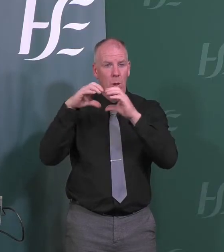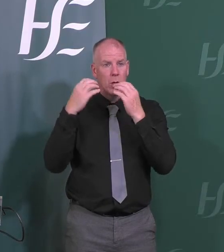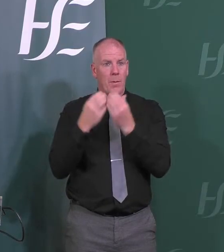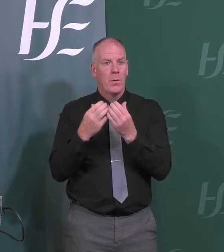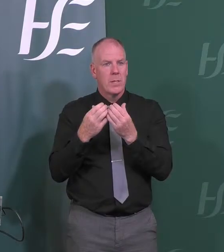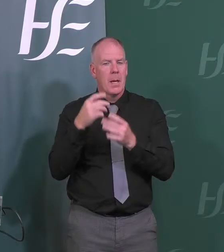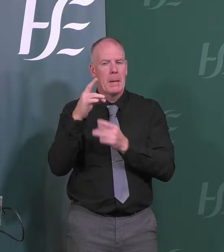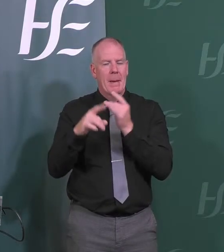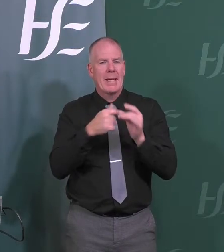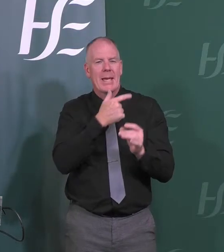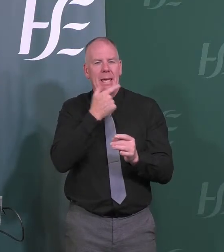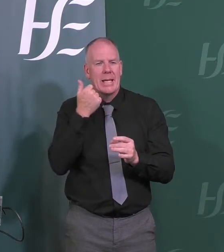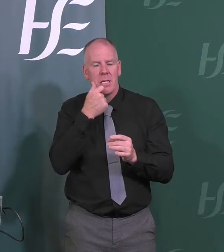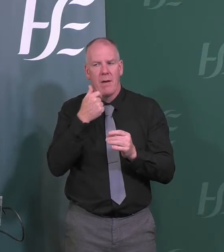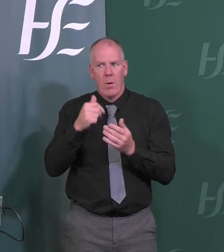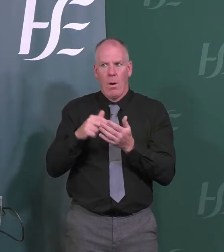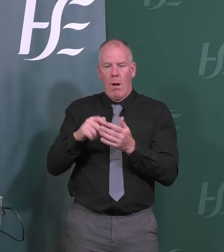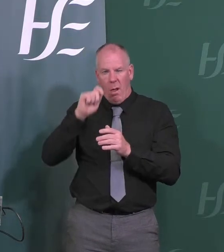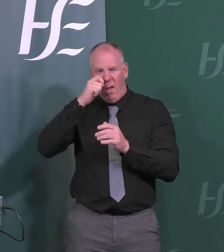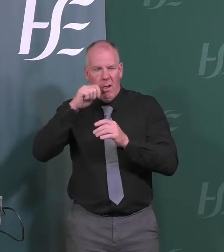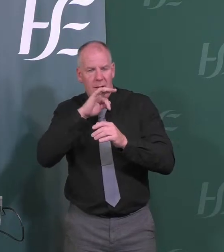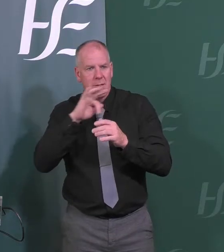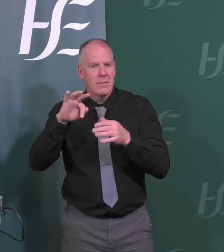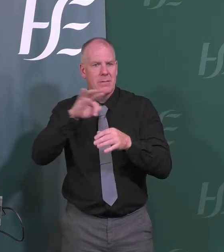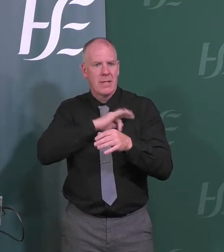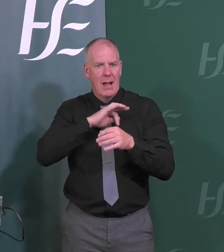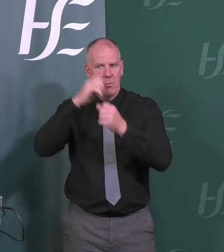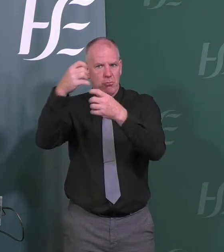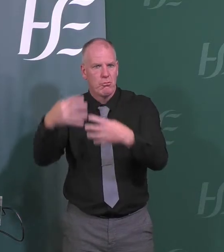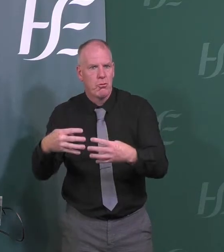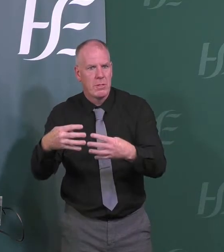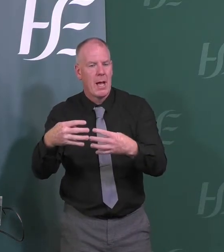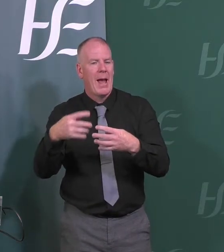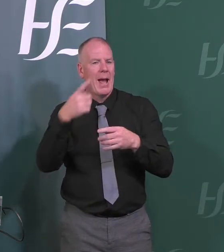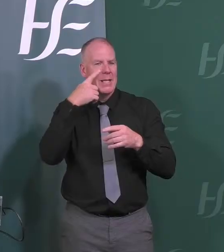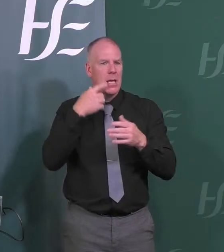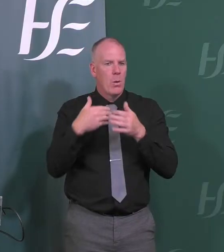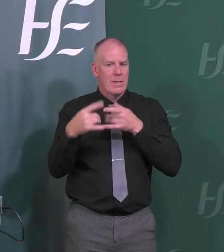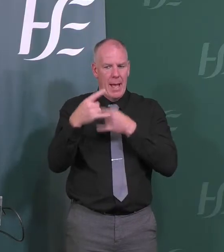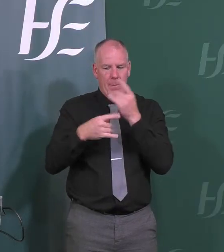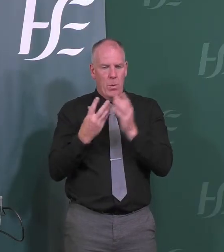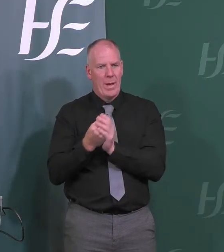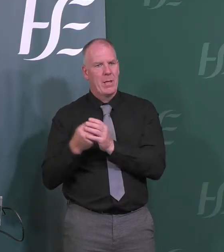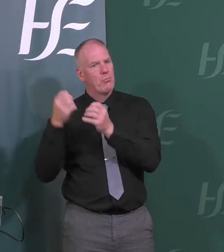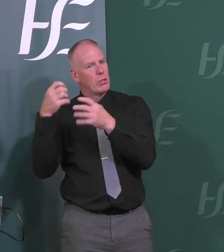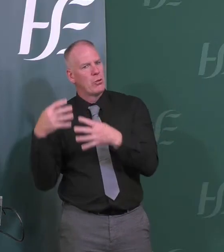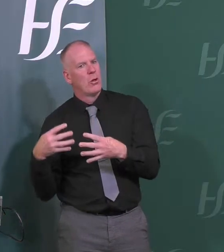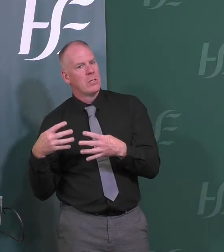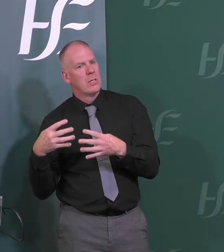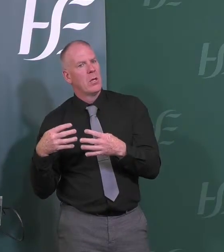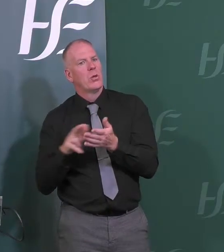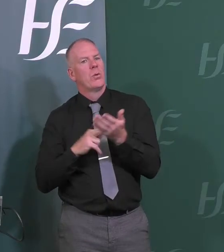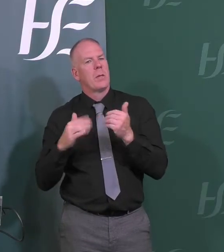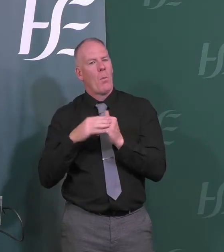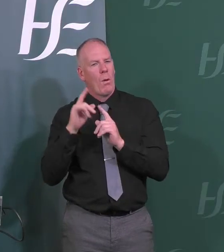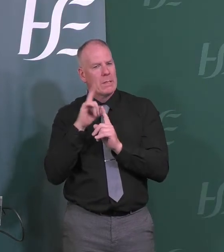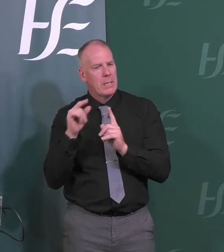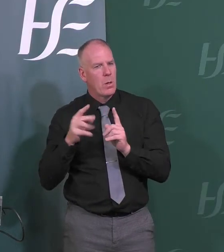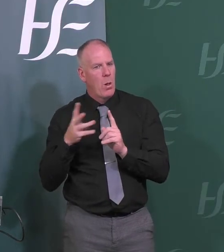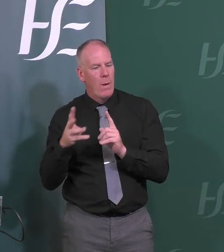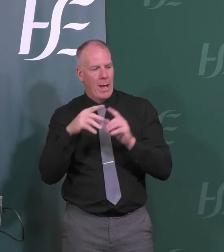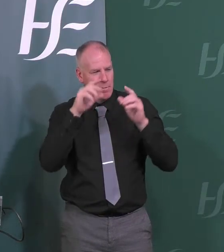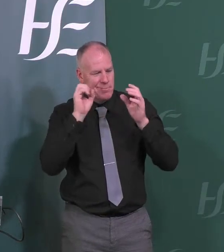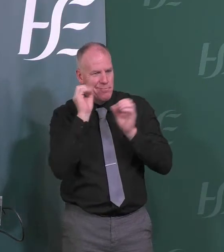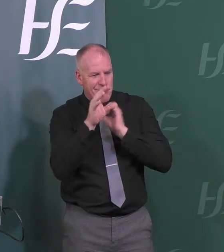makes it easier for people to access them. And we are also looking at how we track results from antigen through a more digital format of forms